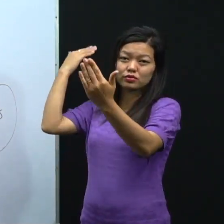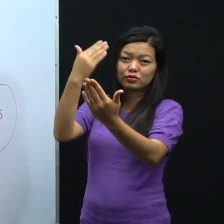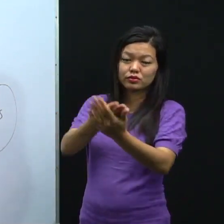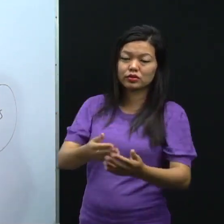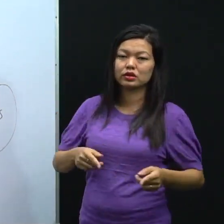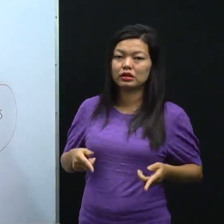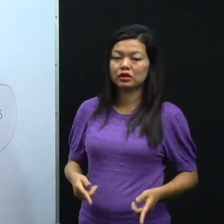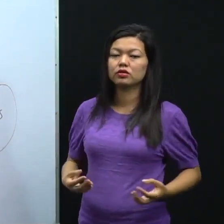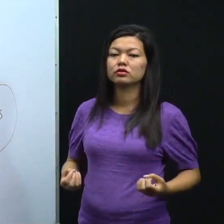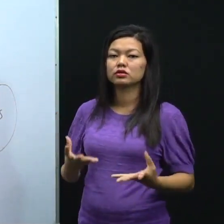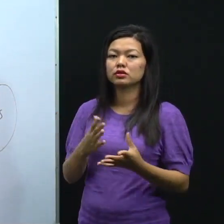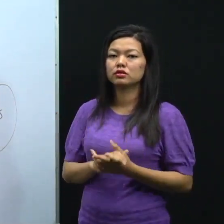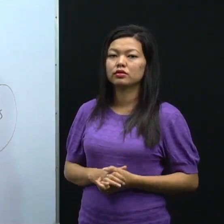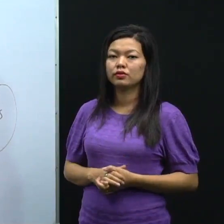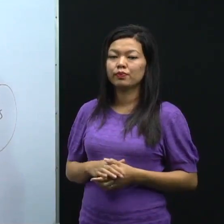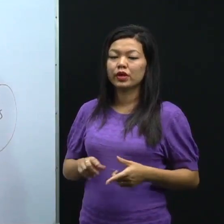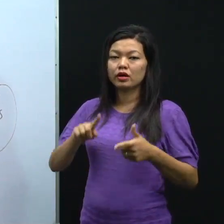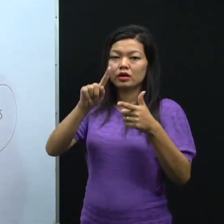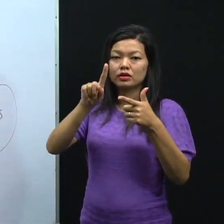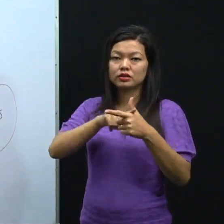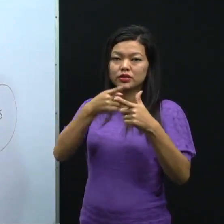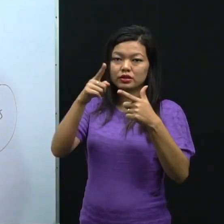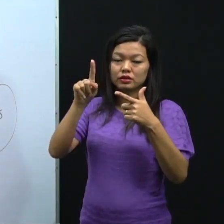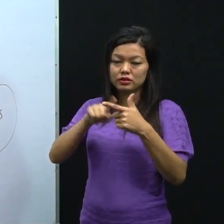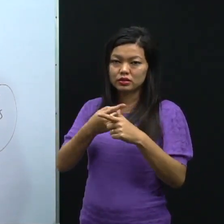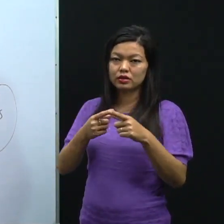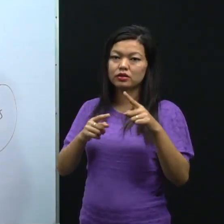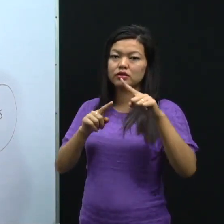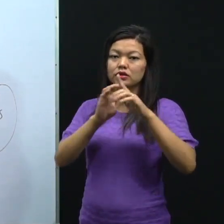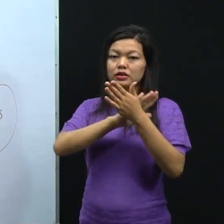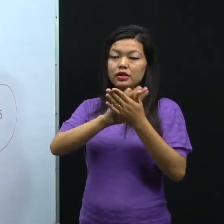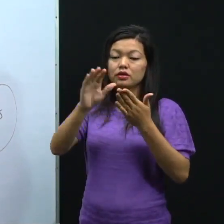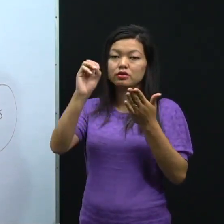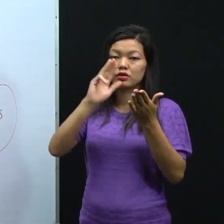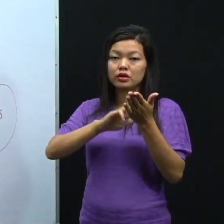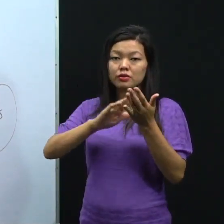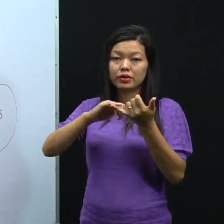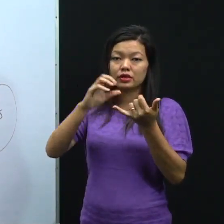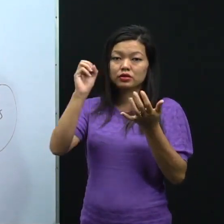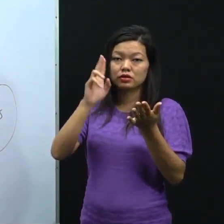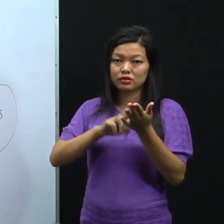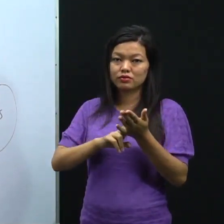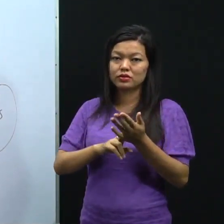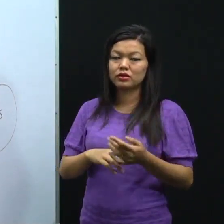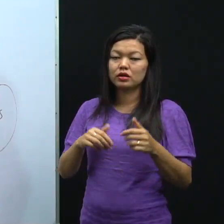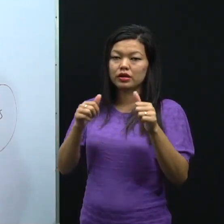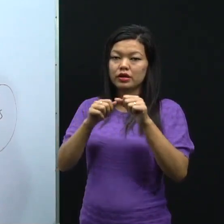start with the J.J. Thomson model of atom. Okay, J.J. Thomson model of